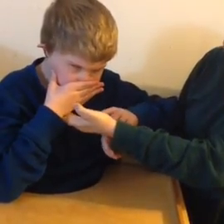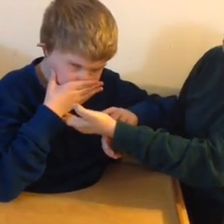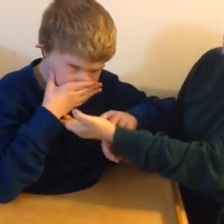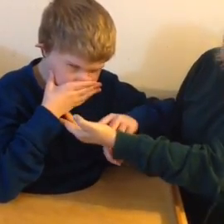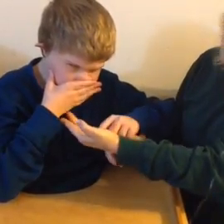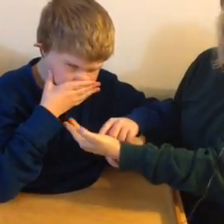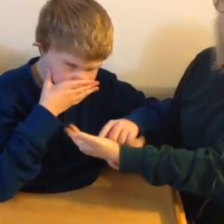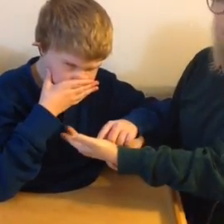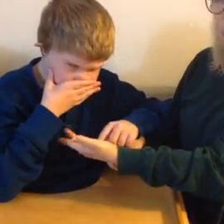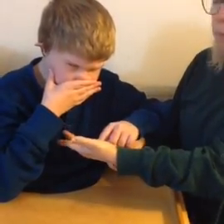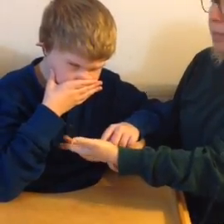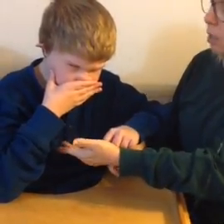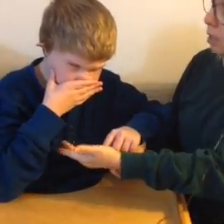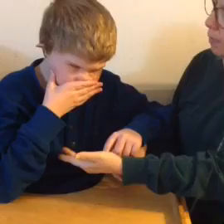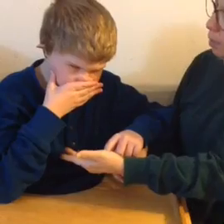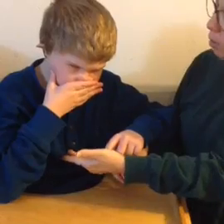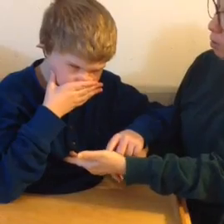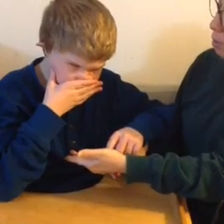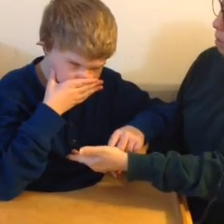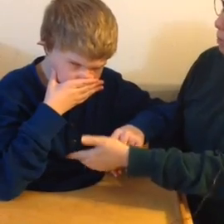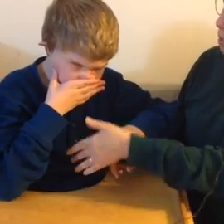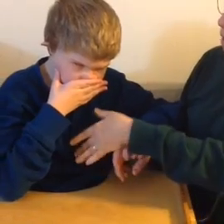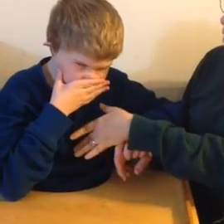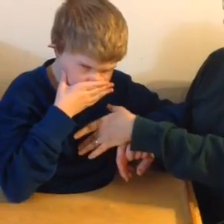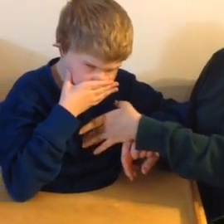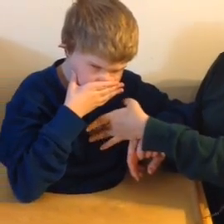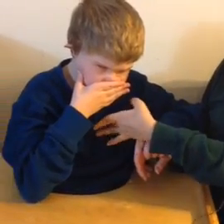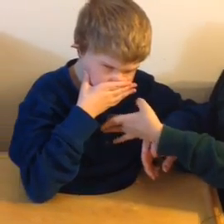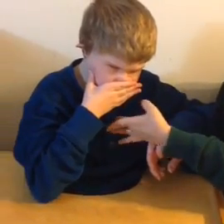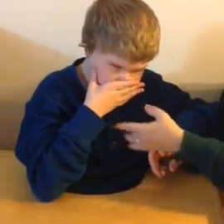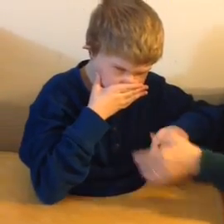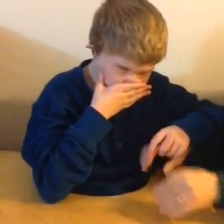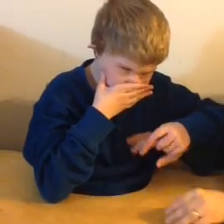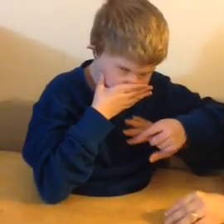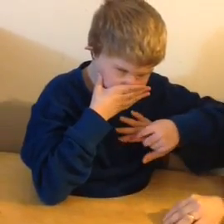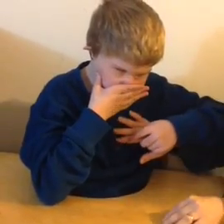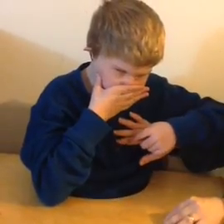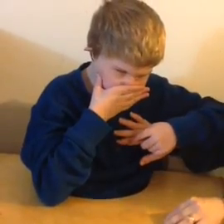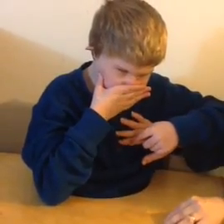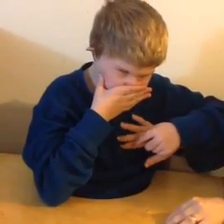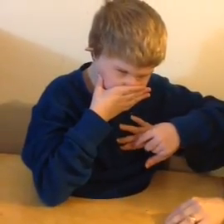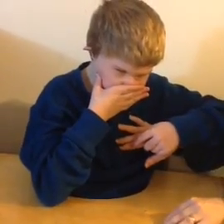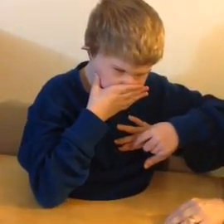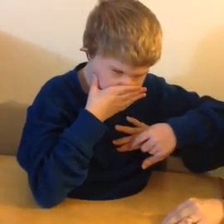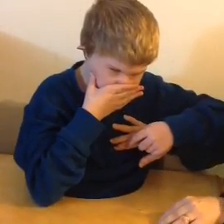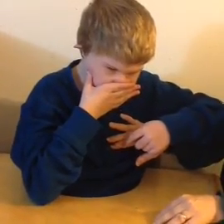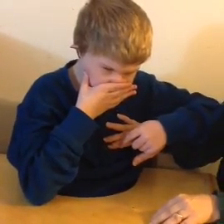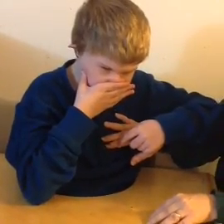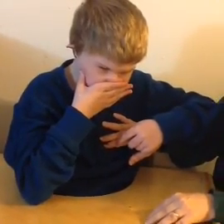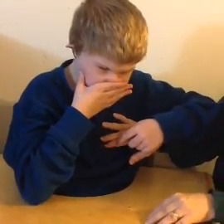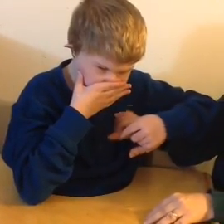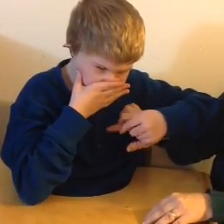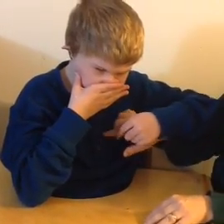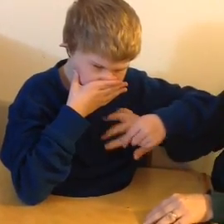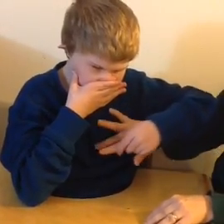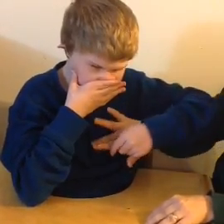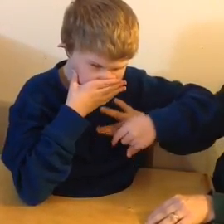kind of giving him some prompts here, kind of encouraging him. And he did the sign feel earlier, so he's probably thinking I'm kind of nagging him. But I